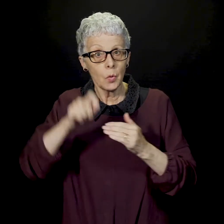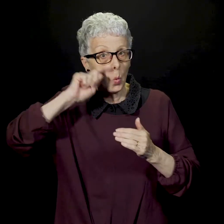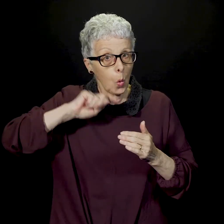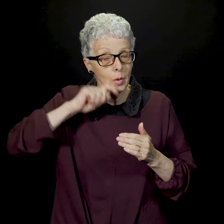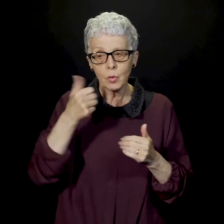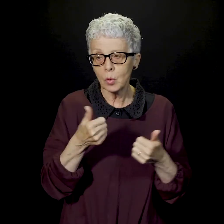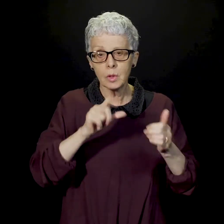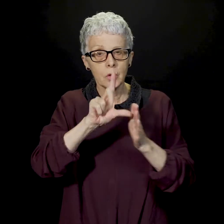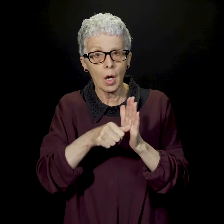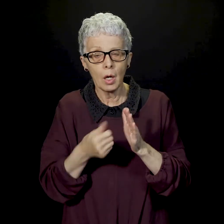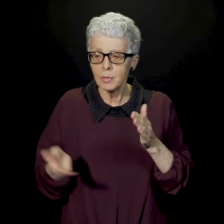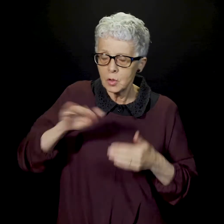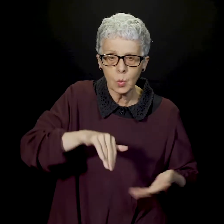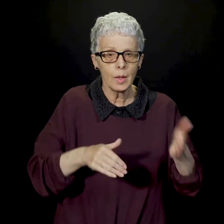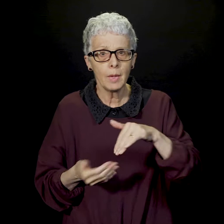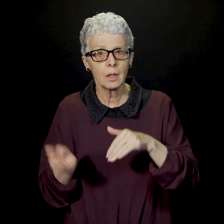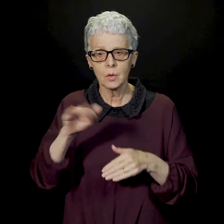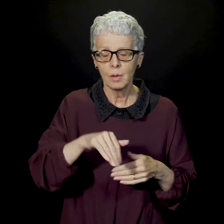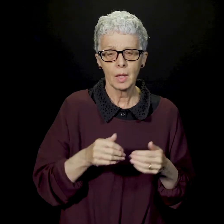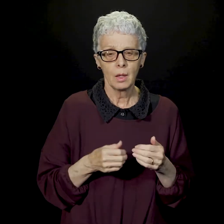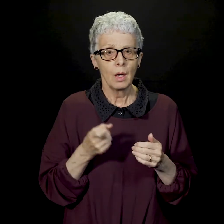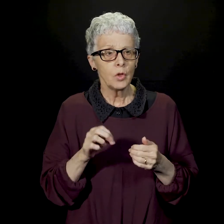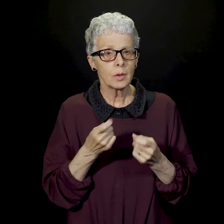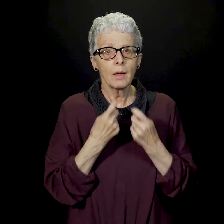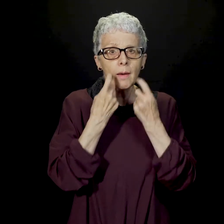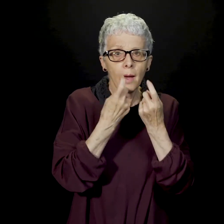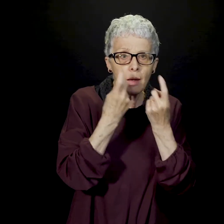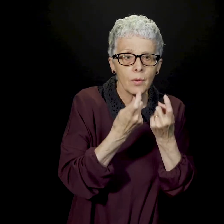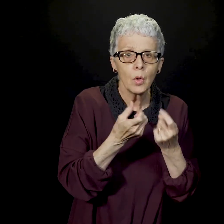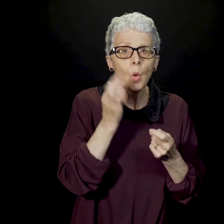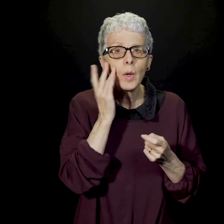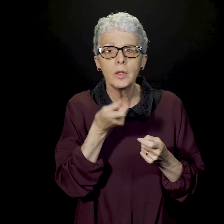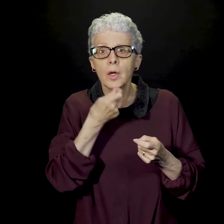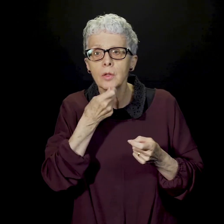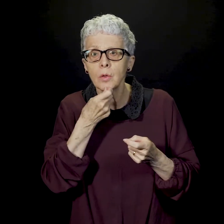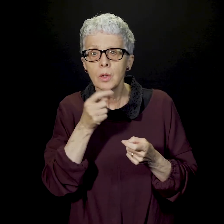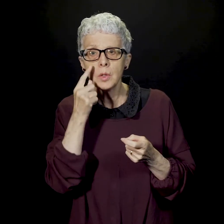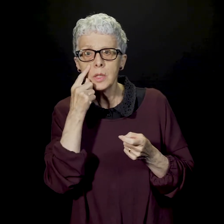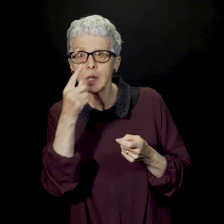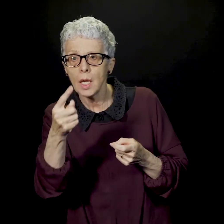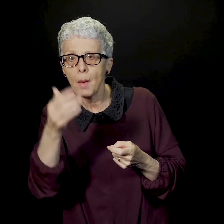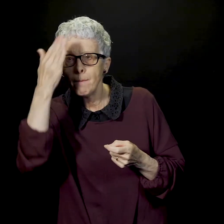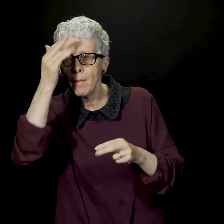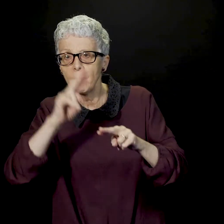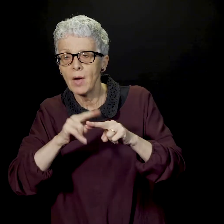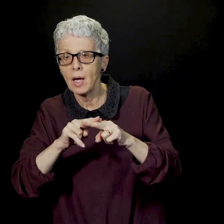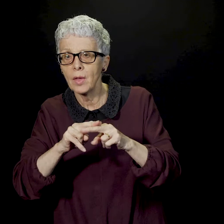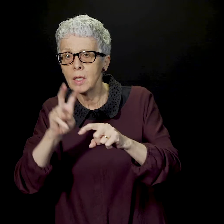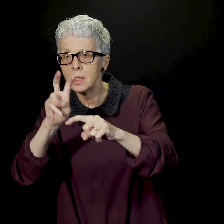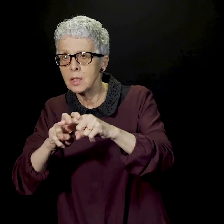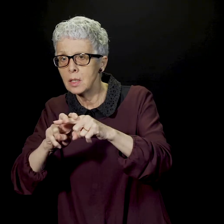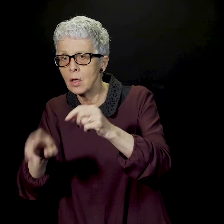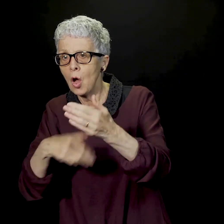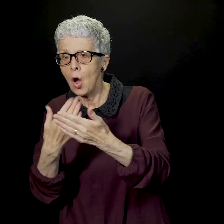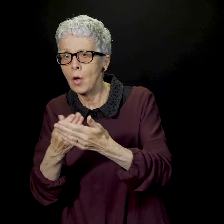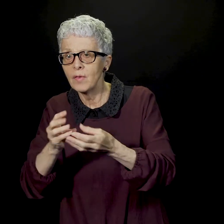you're having a great time, there's people around you. And if you're not careful, like, you remember when you were little and you're like, your point of reference was like mum and dad on the beach, or